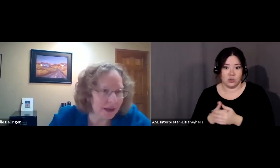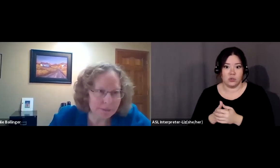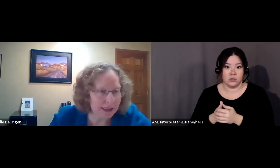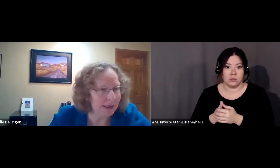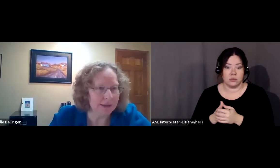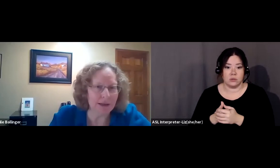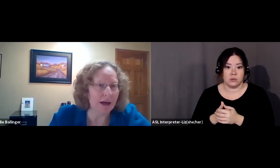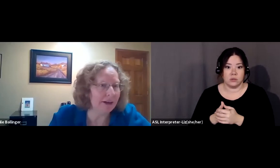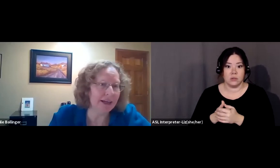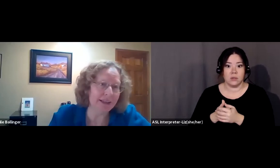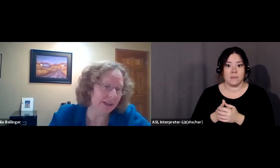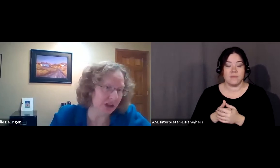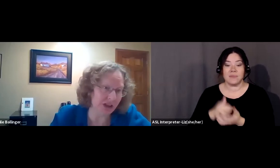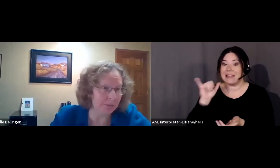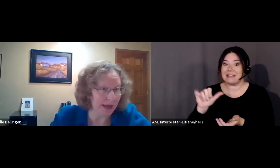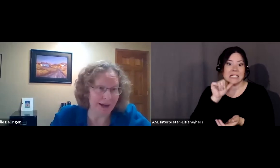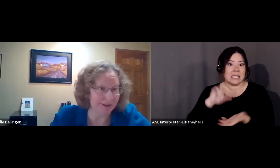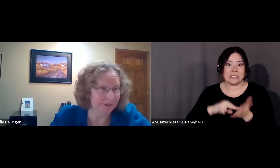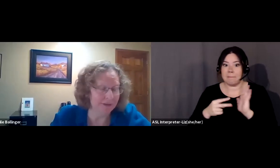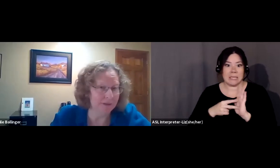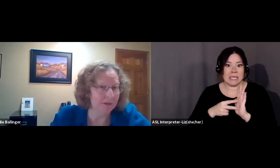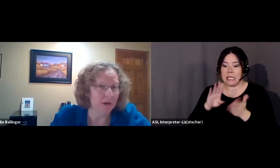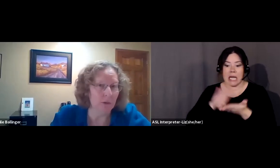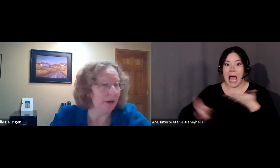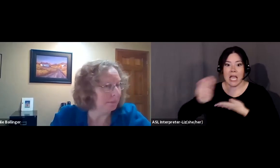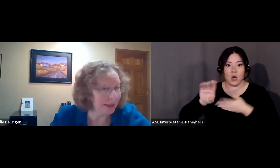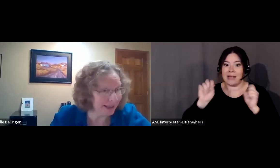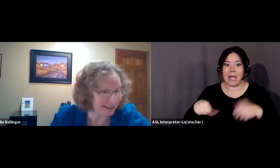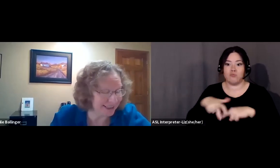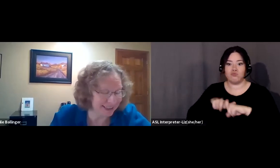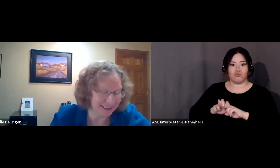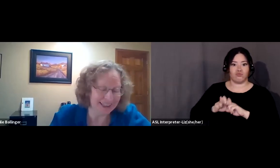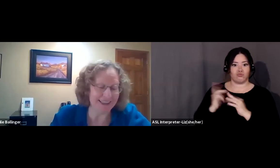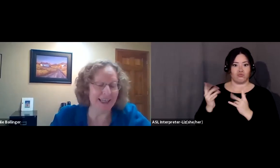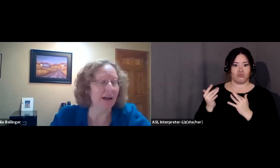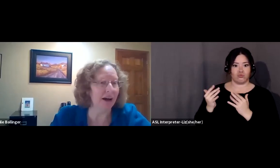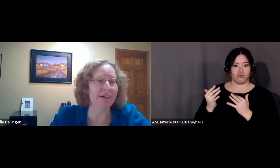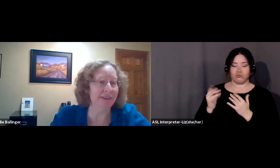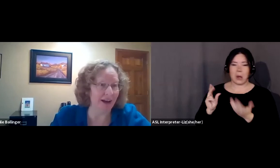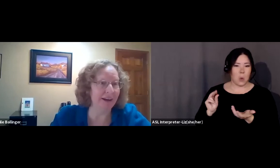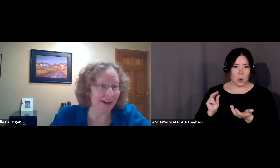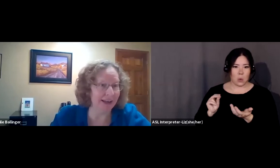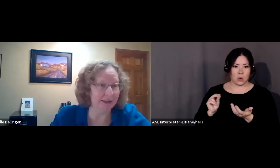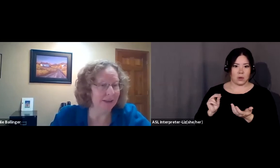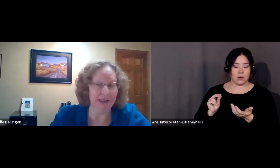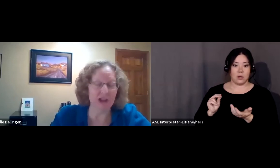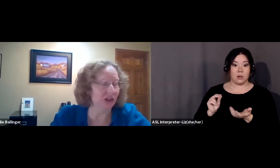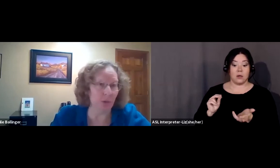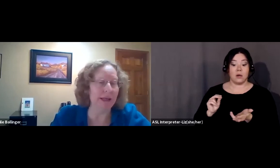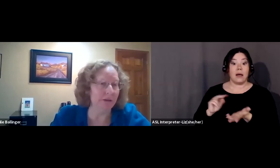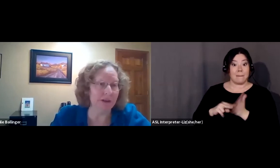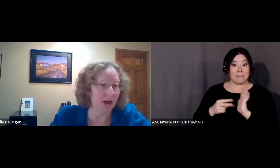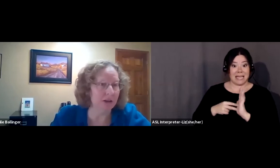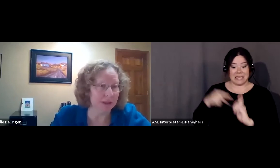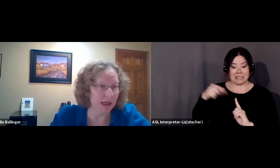That does not mean that higher ed can just sit back. What it means is that the higher ed is